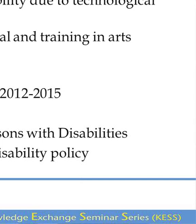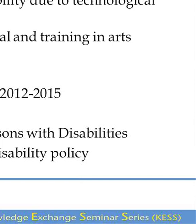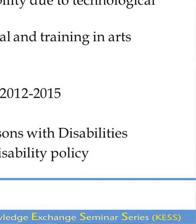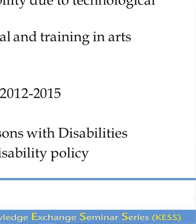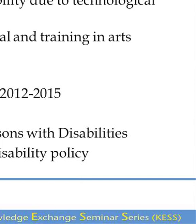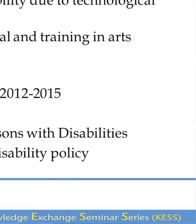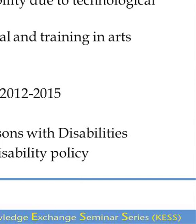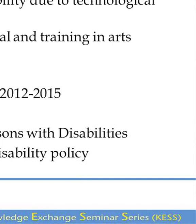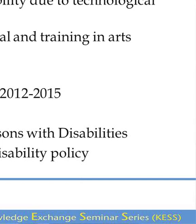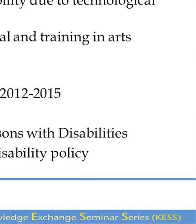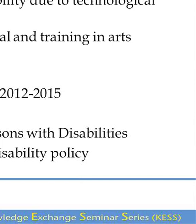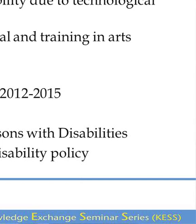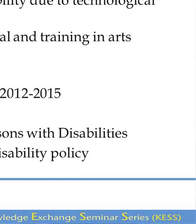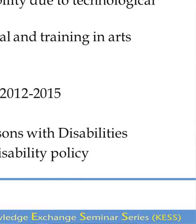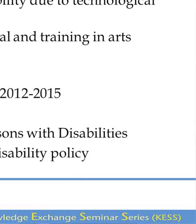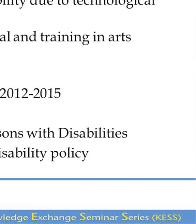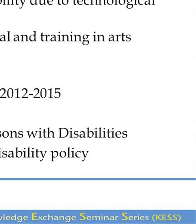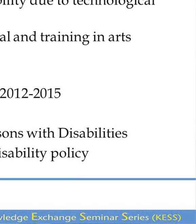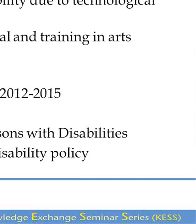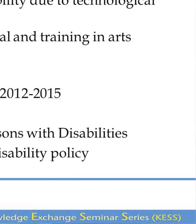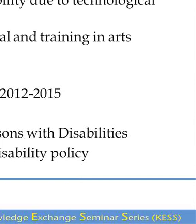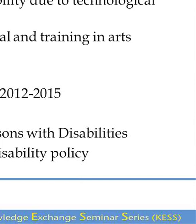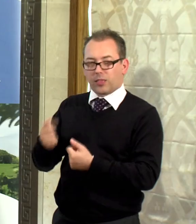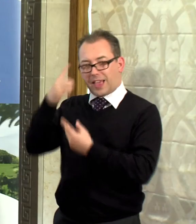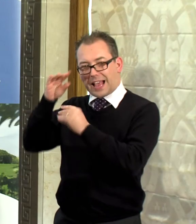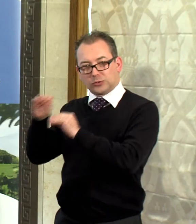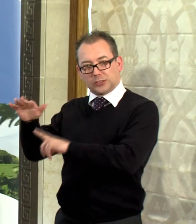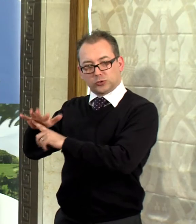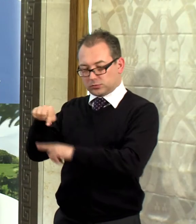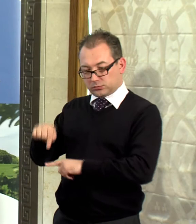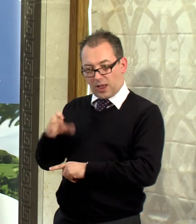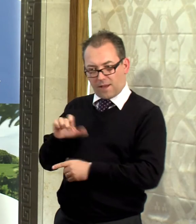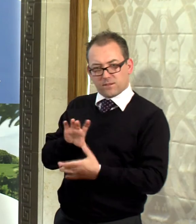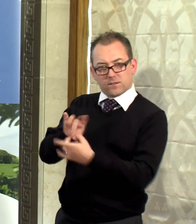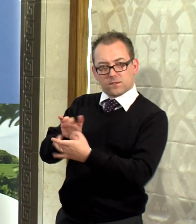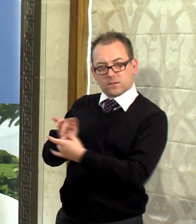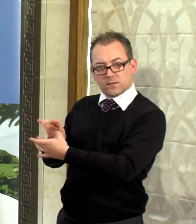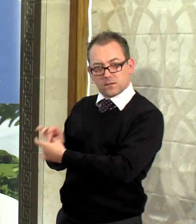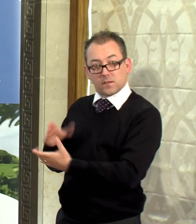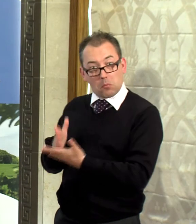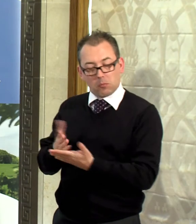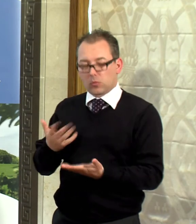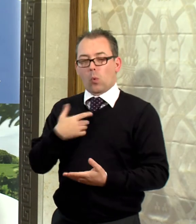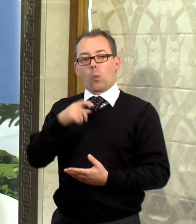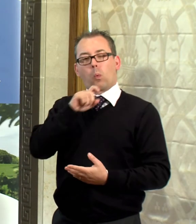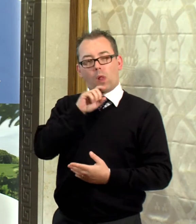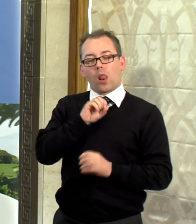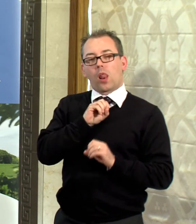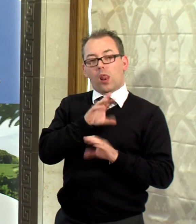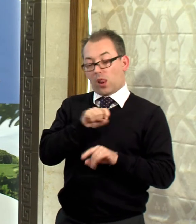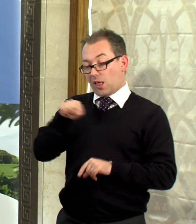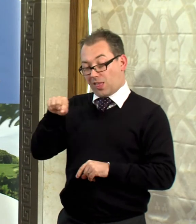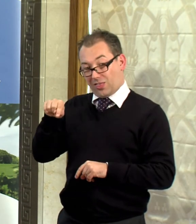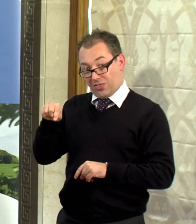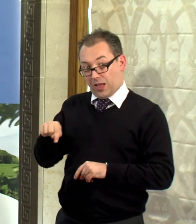as cultural, health, and educational sectors. And I'll be addressing this issue with regard to the